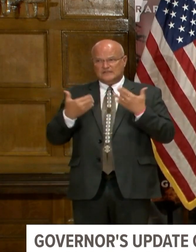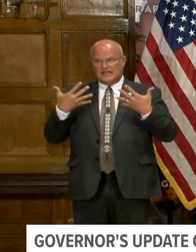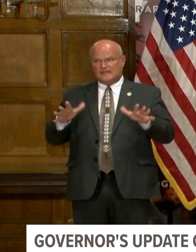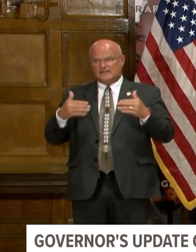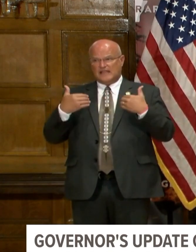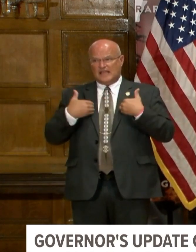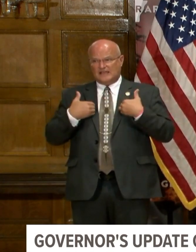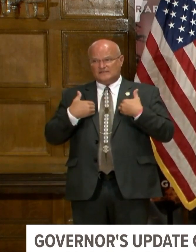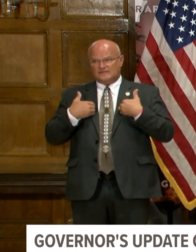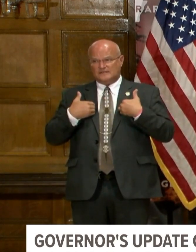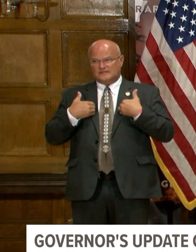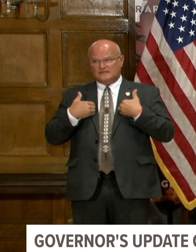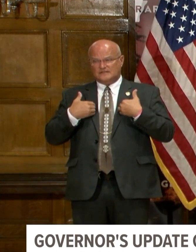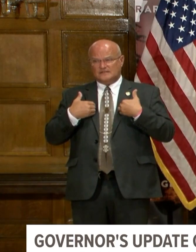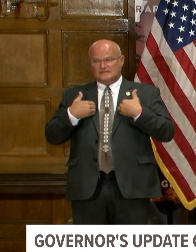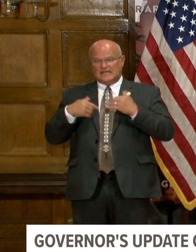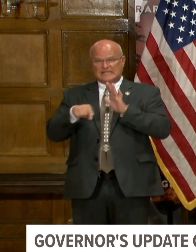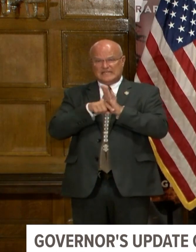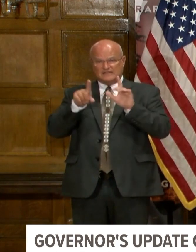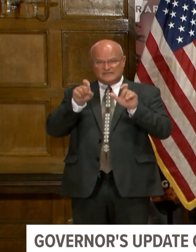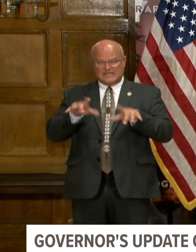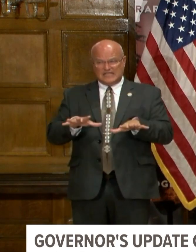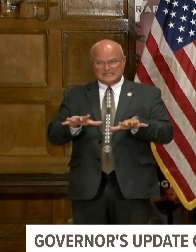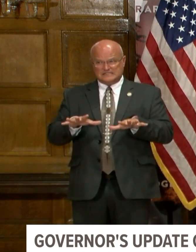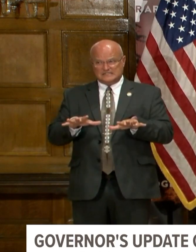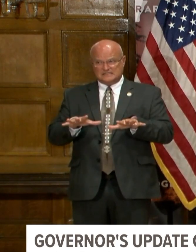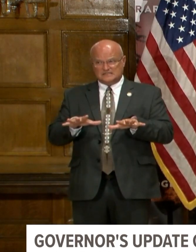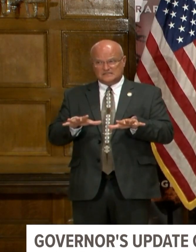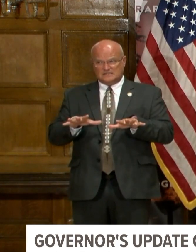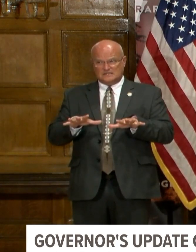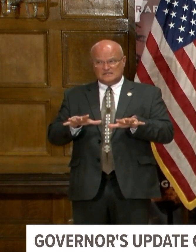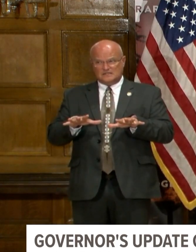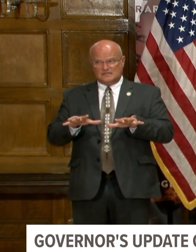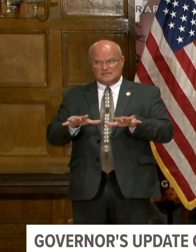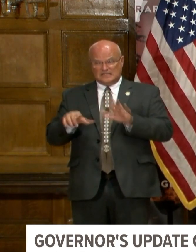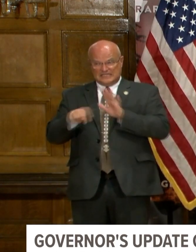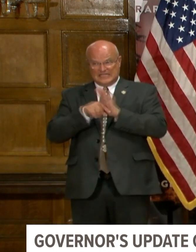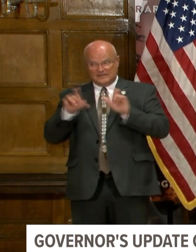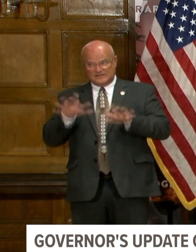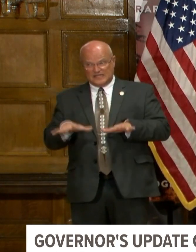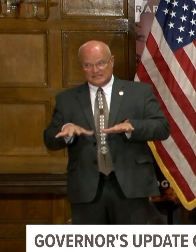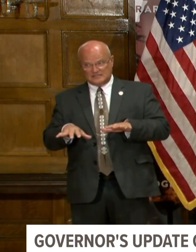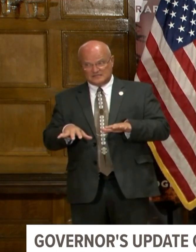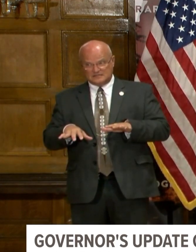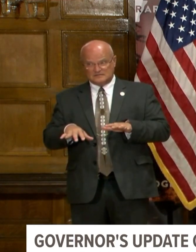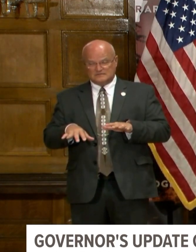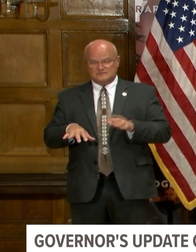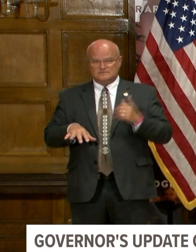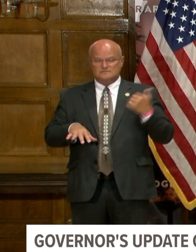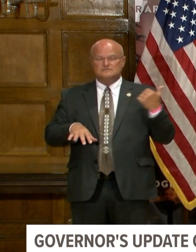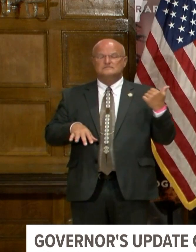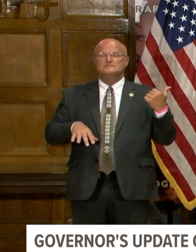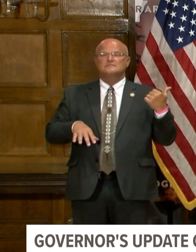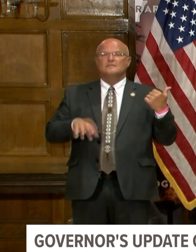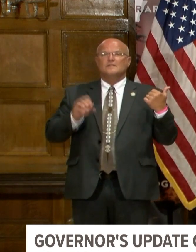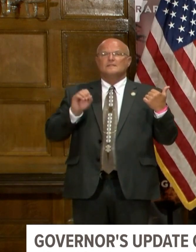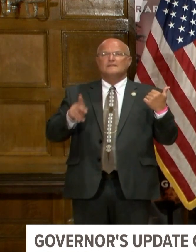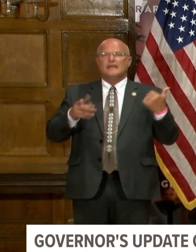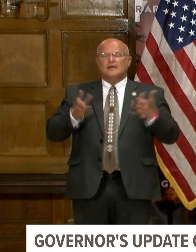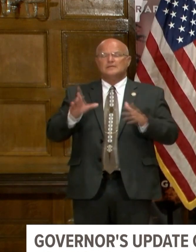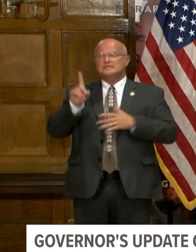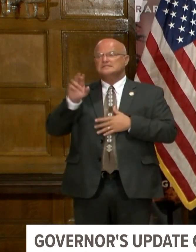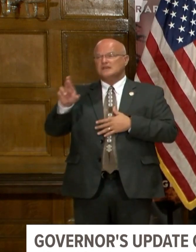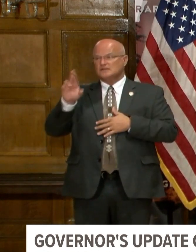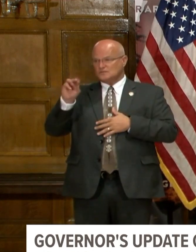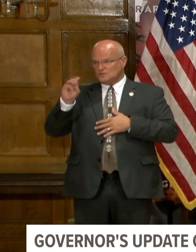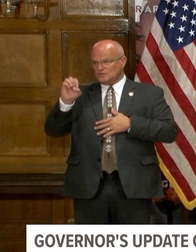after they have had a negative test for Even 14 after they've deaths. had a negative test? Yes, sir. All right, I'm going to let